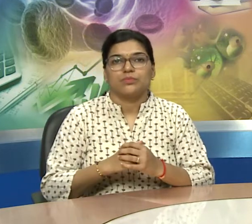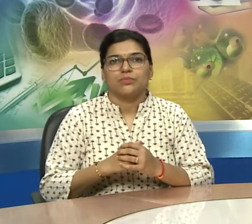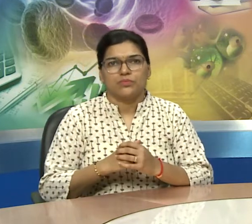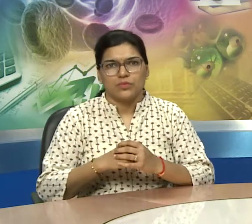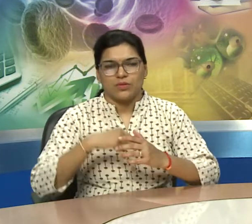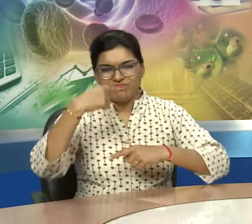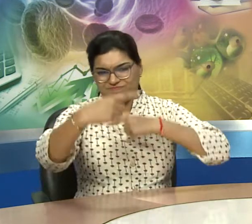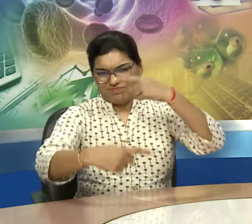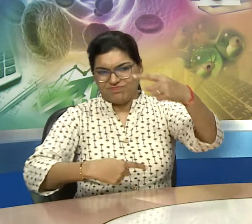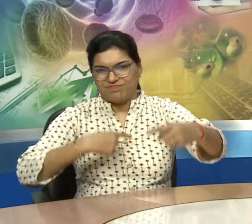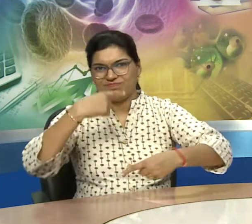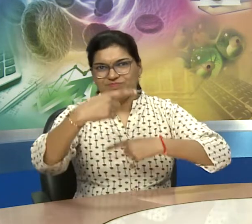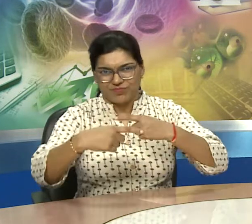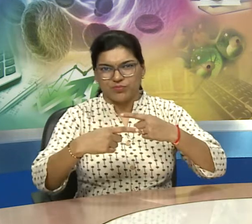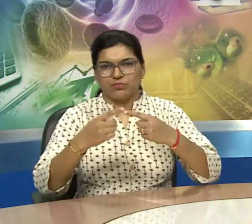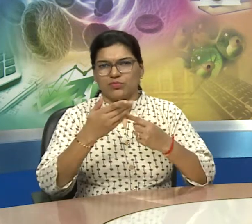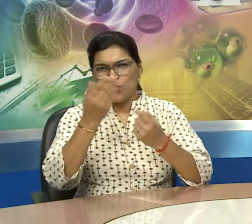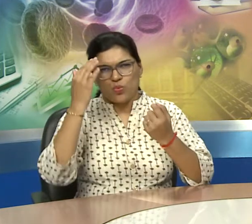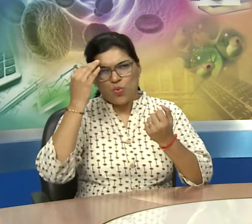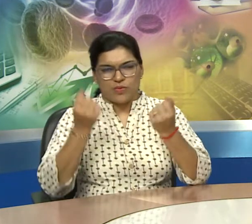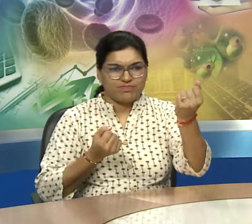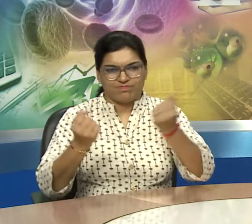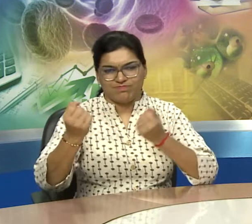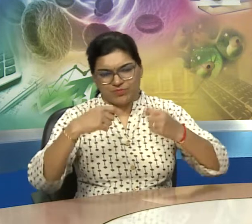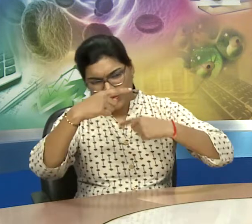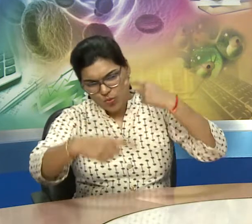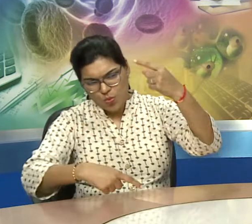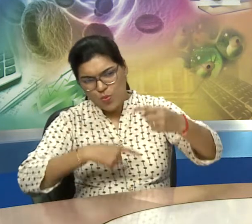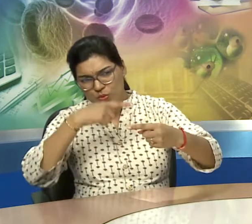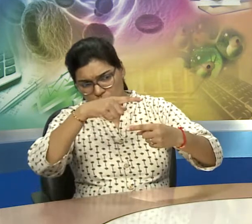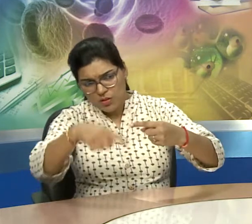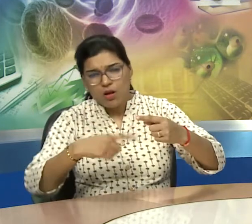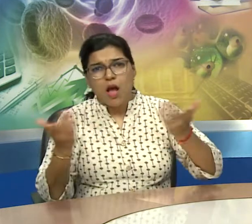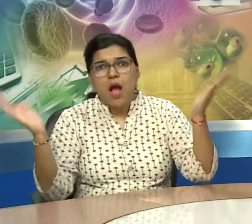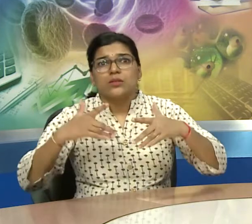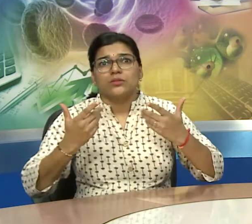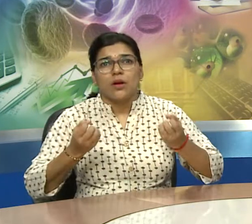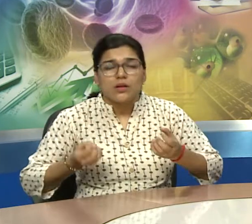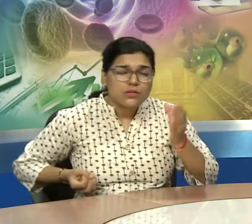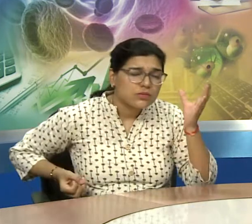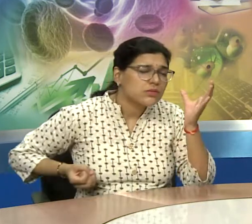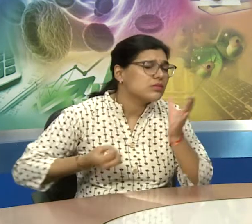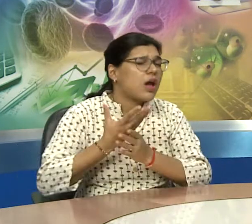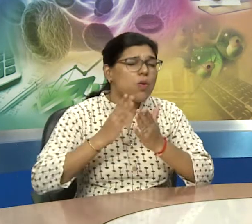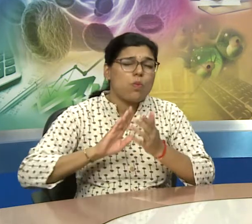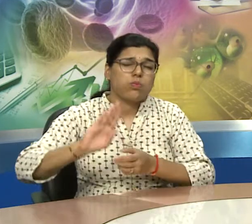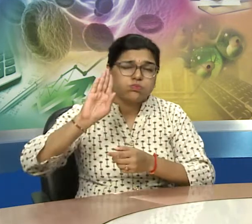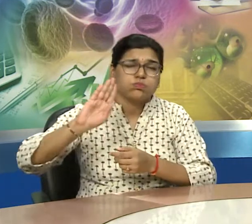And next objective is we will understand the invention